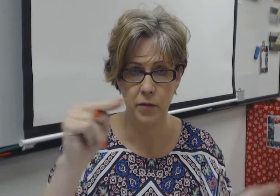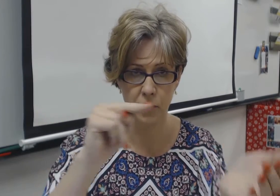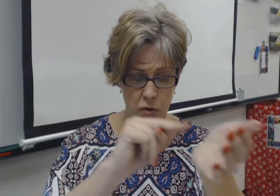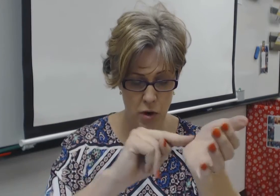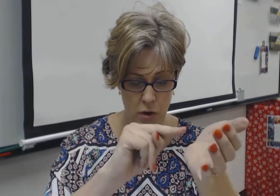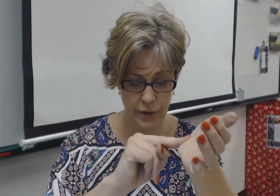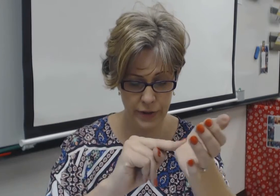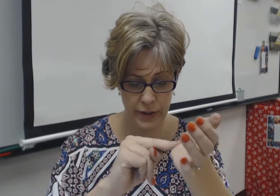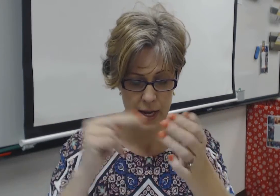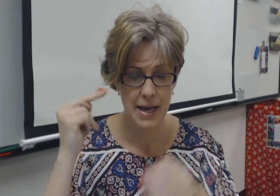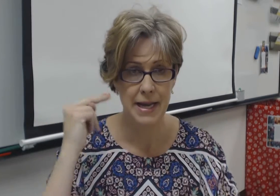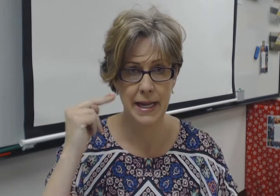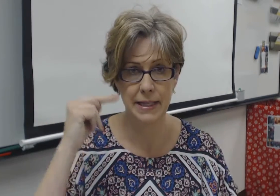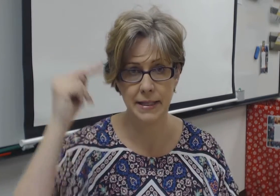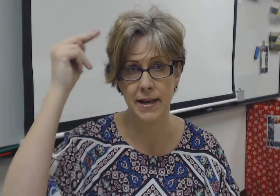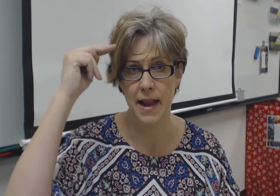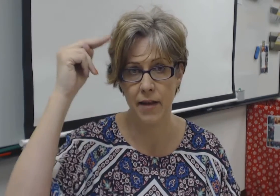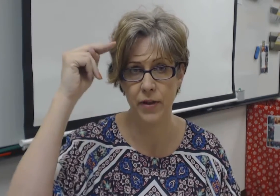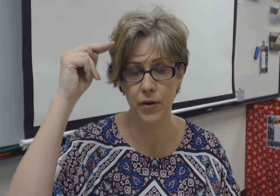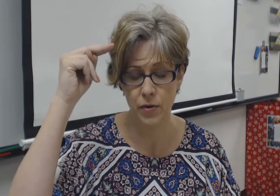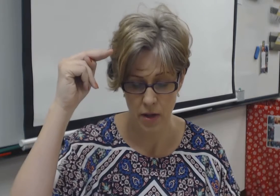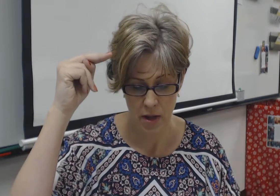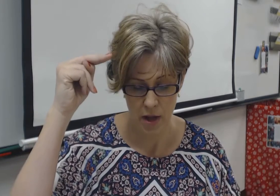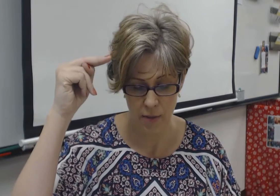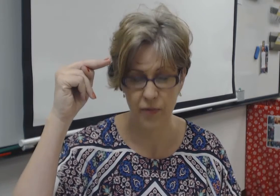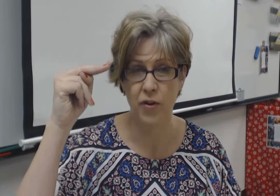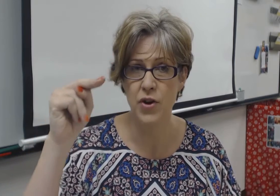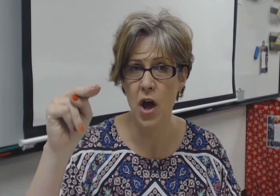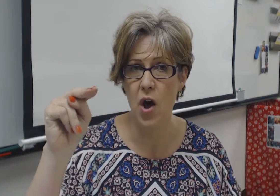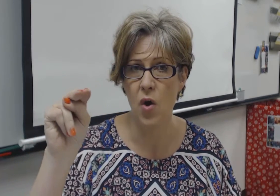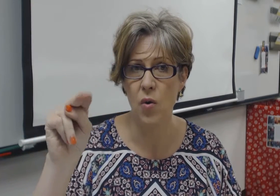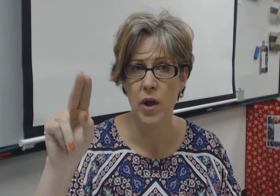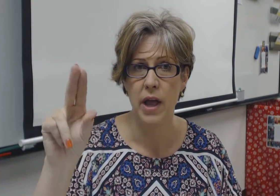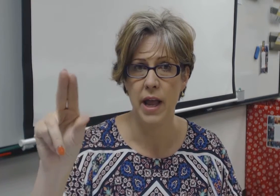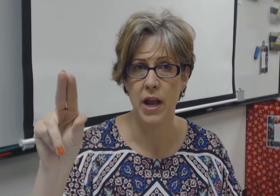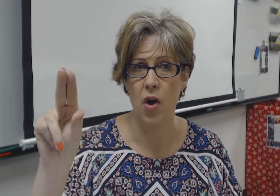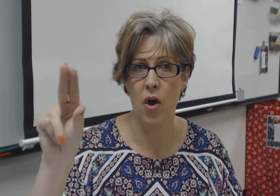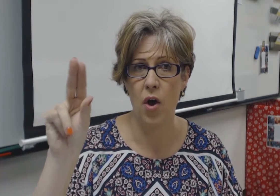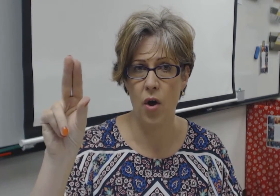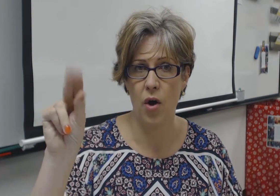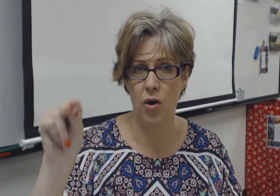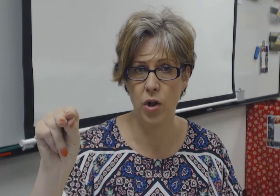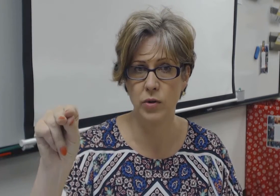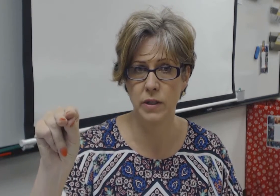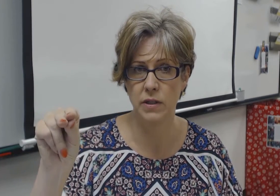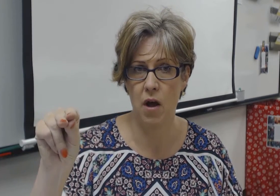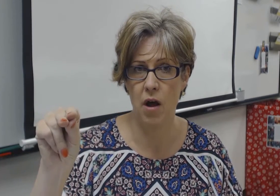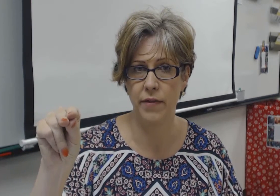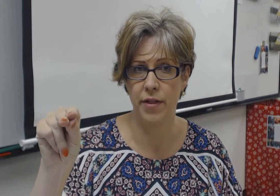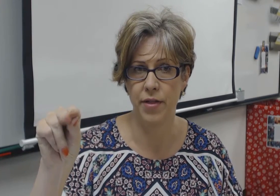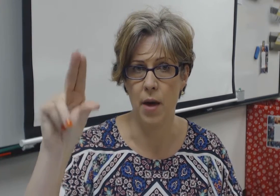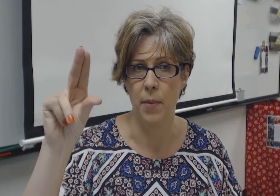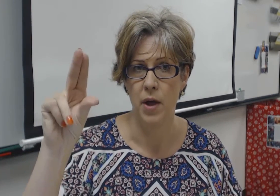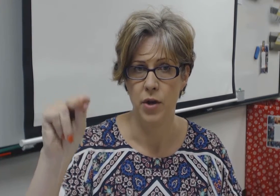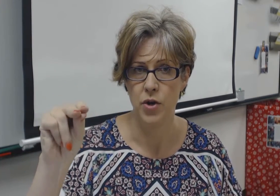for nurse, niece, and nephew. For no, it closes on the thumb.